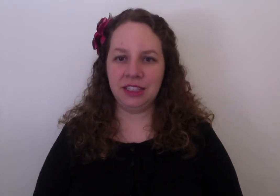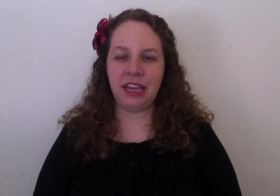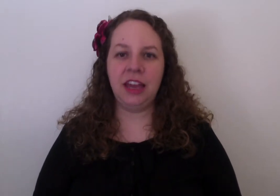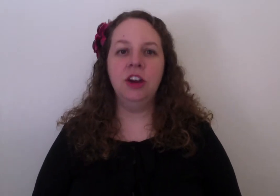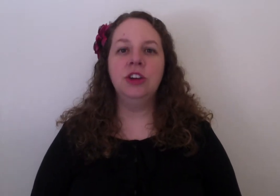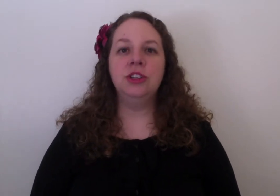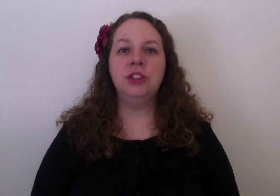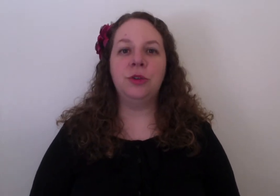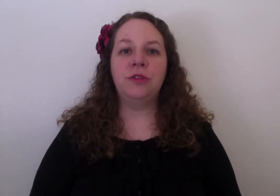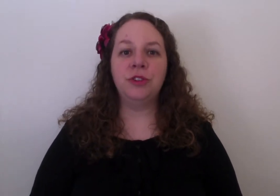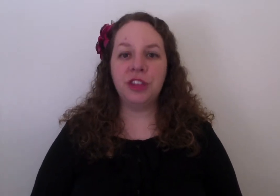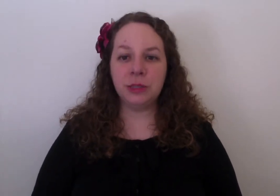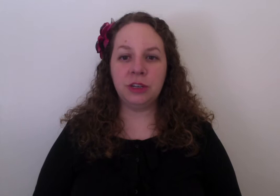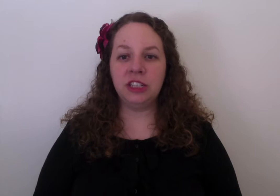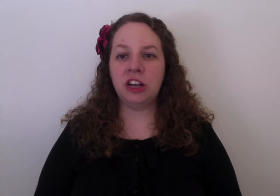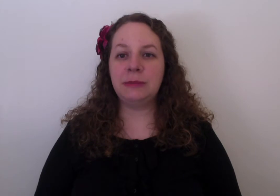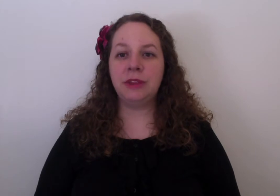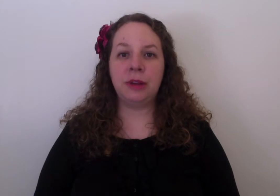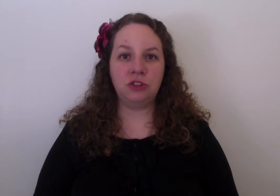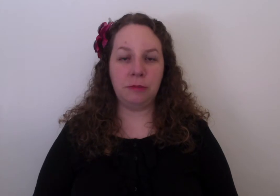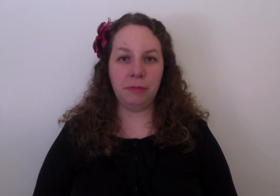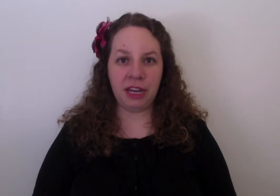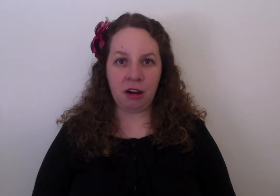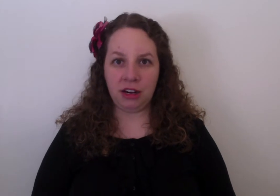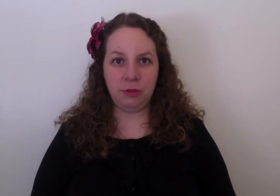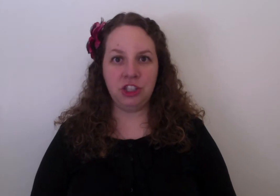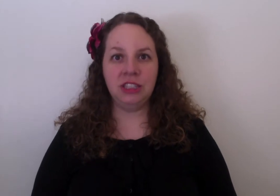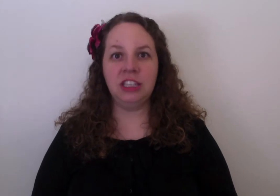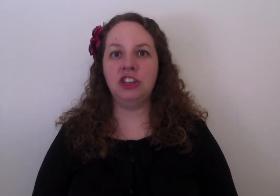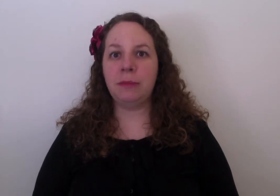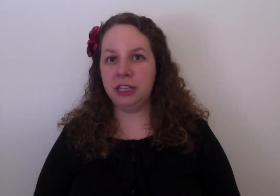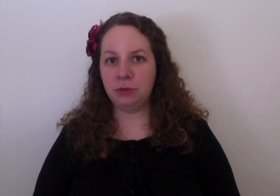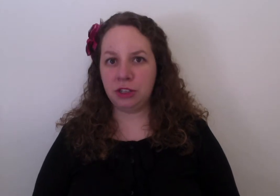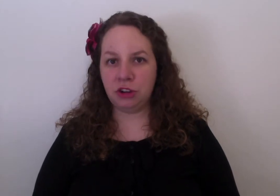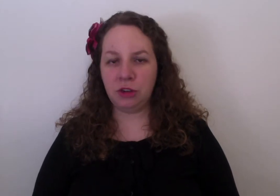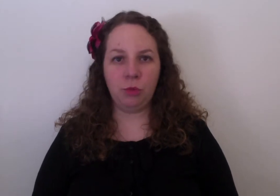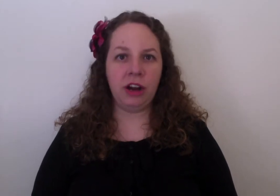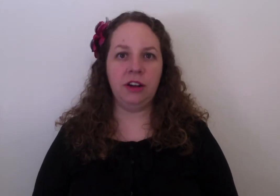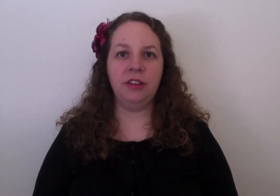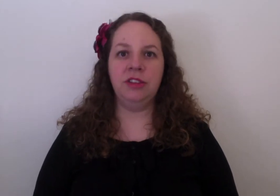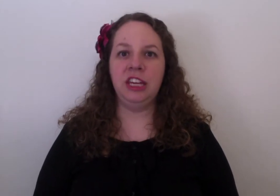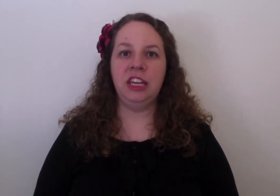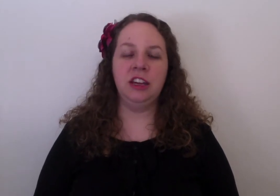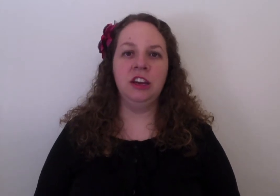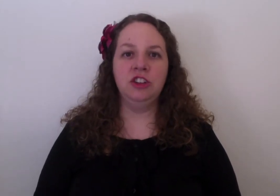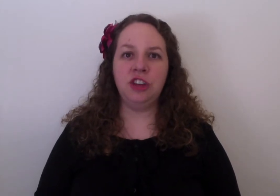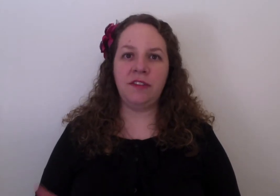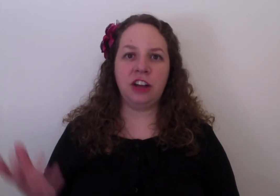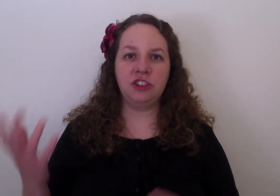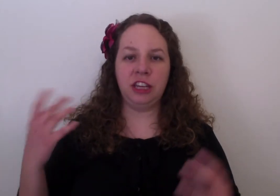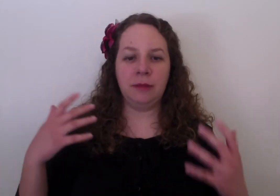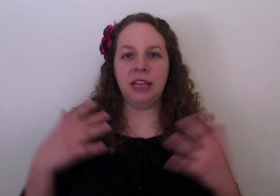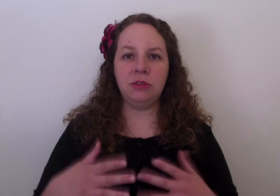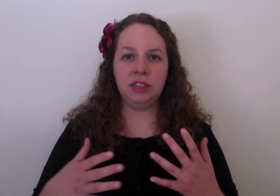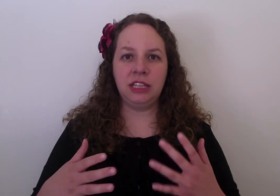okay? So for this one, it talks about the restaurant Benihana, which is a Japanese restaurant where the chef actually comes out to the table.